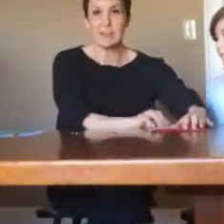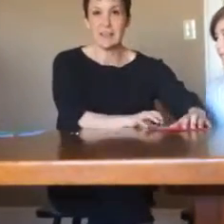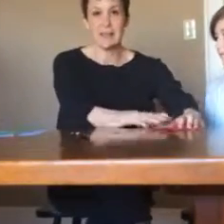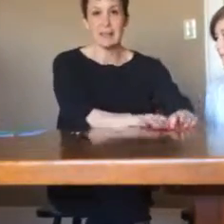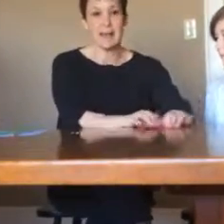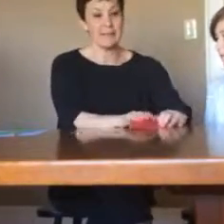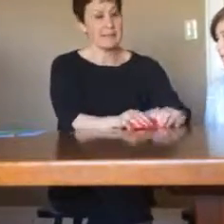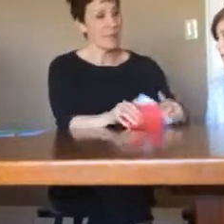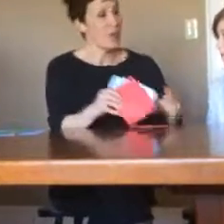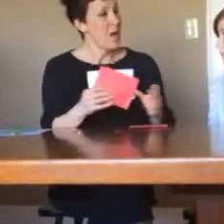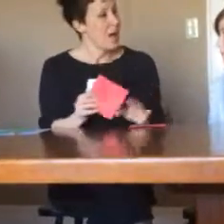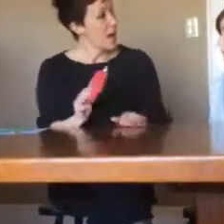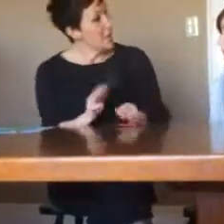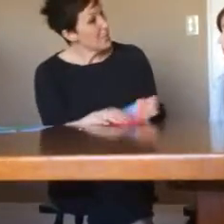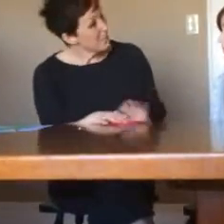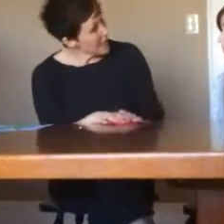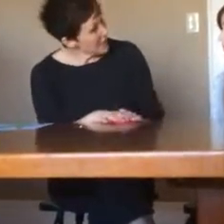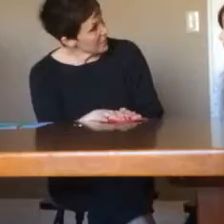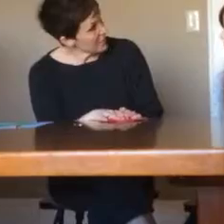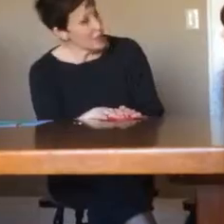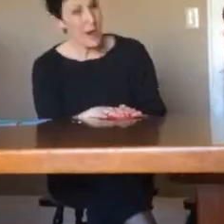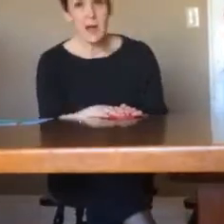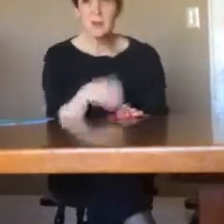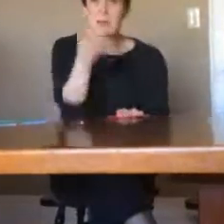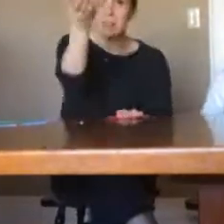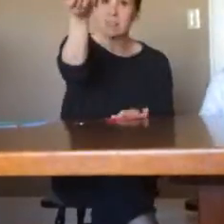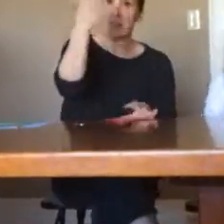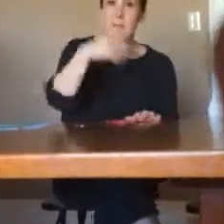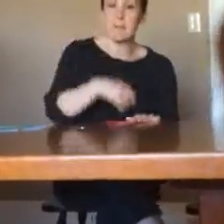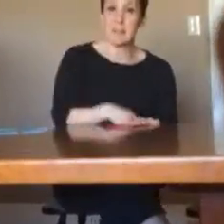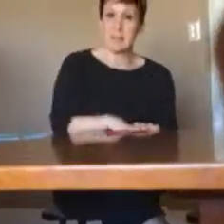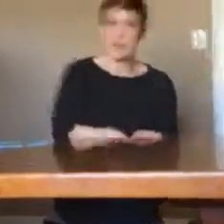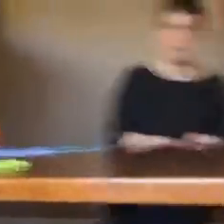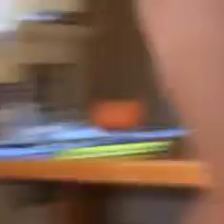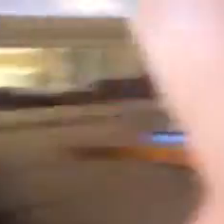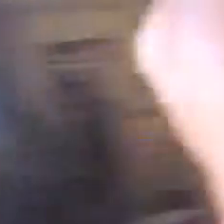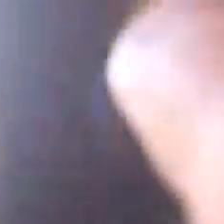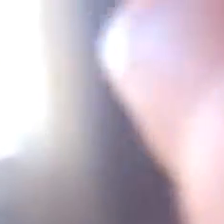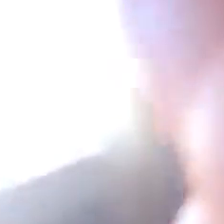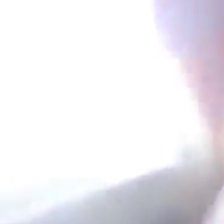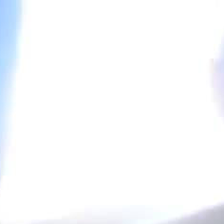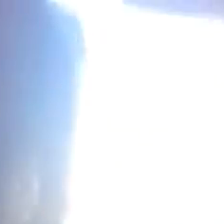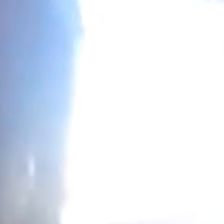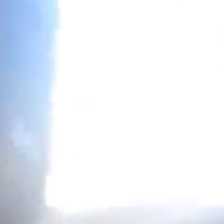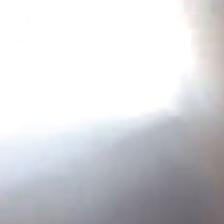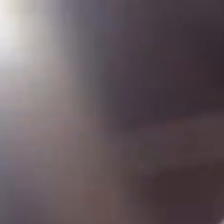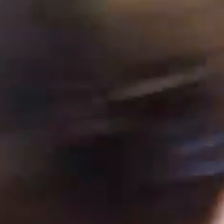going to get that. So thank you for your help. Thanks for my videoer, and that was my discrete child.